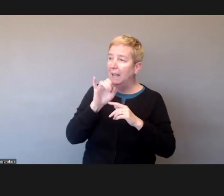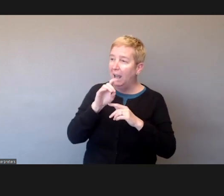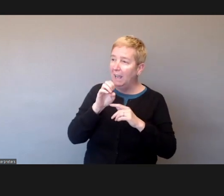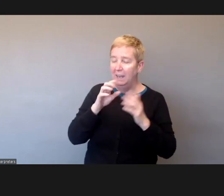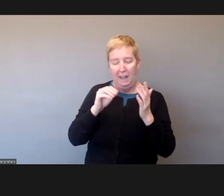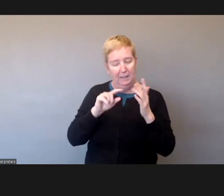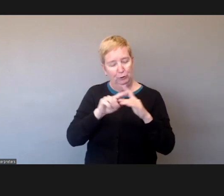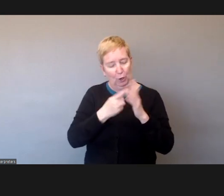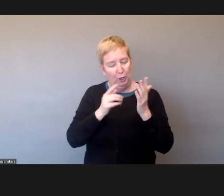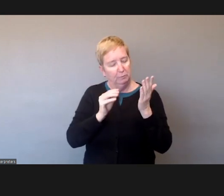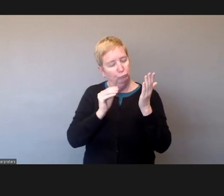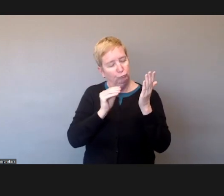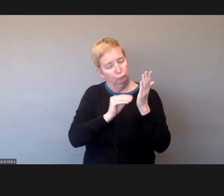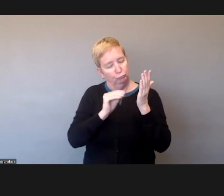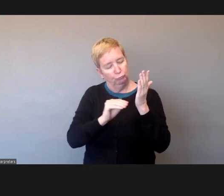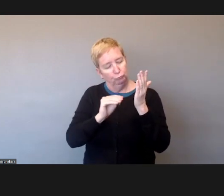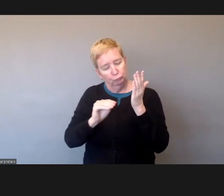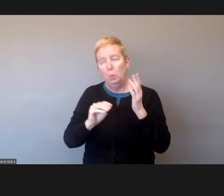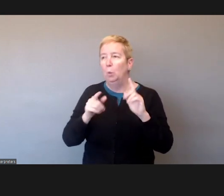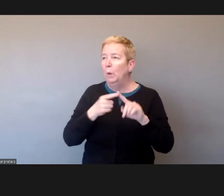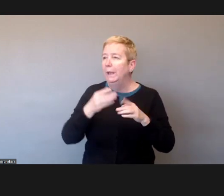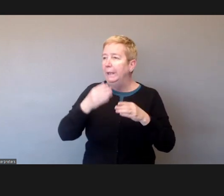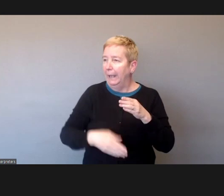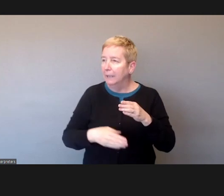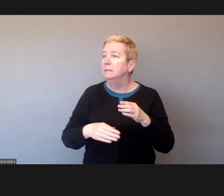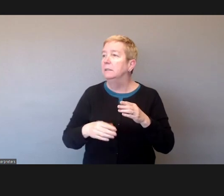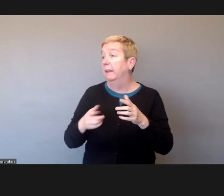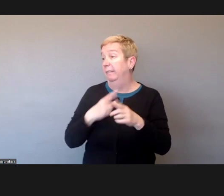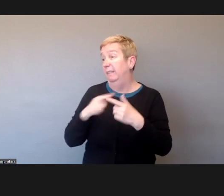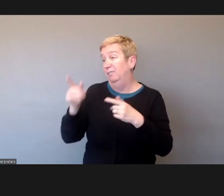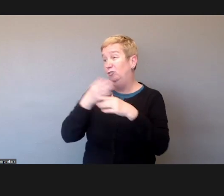sharing it maybe next week. Thank you.